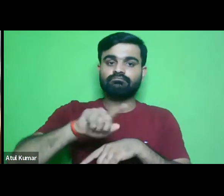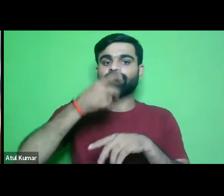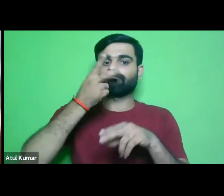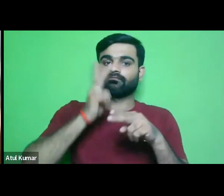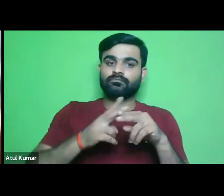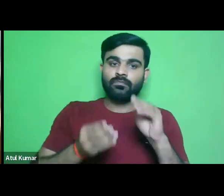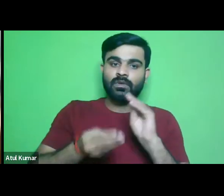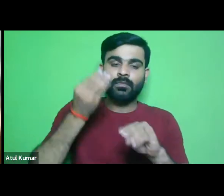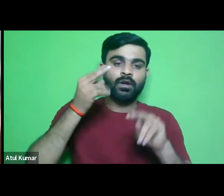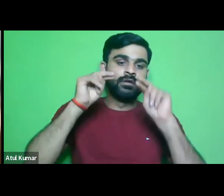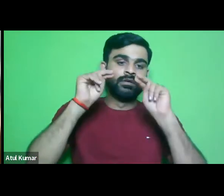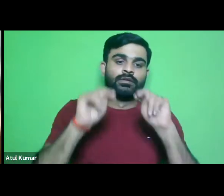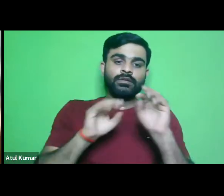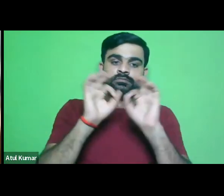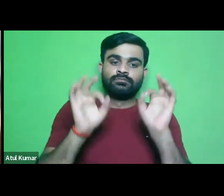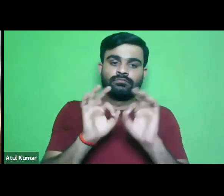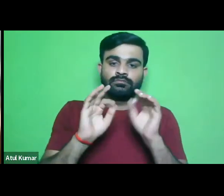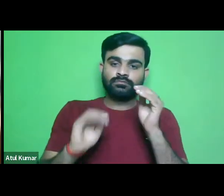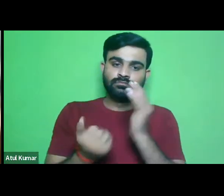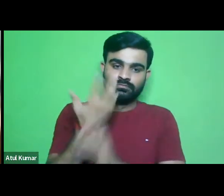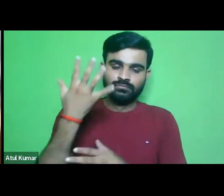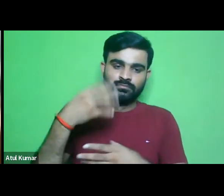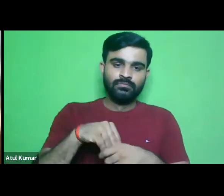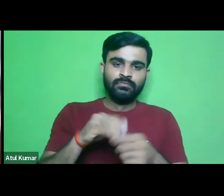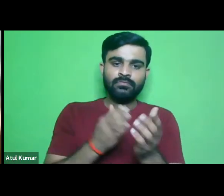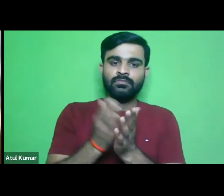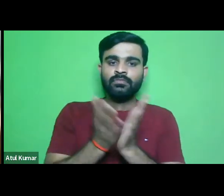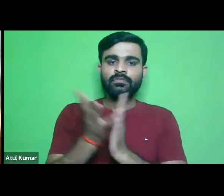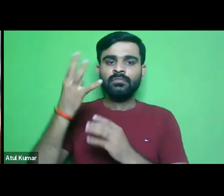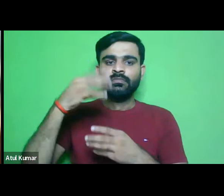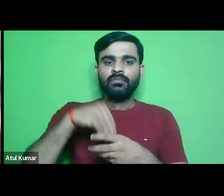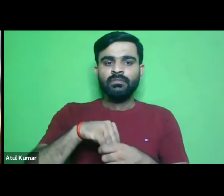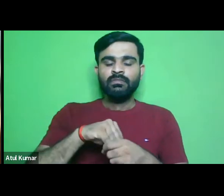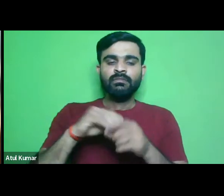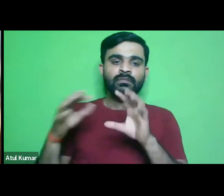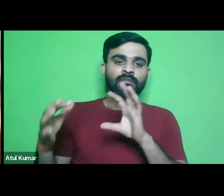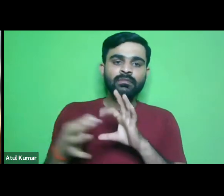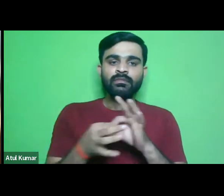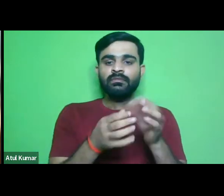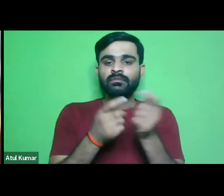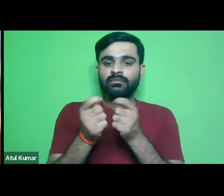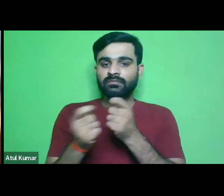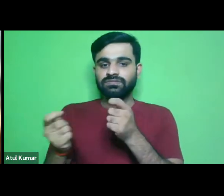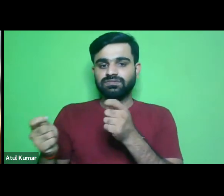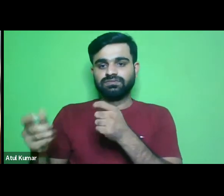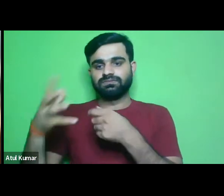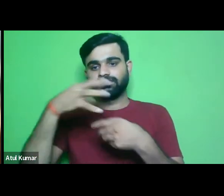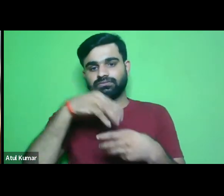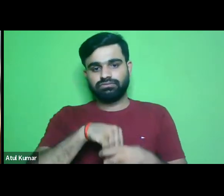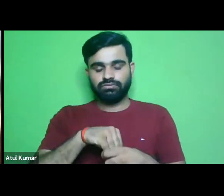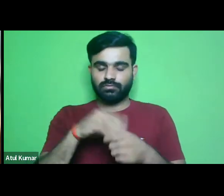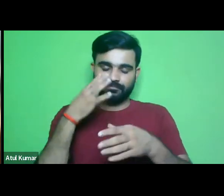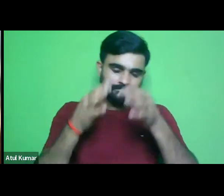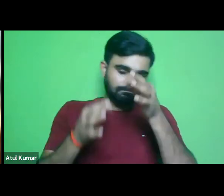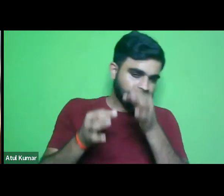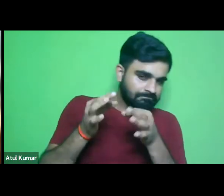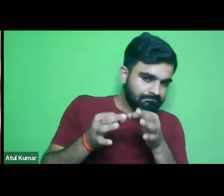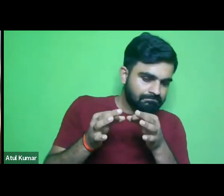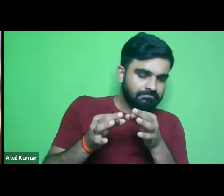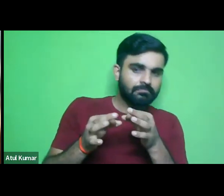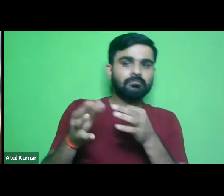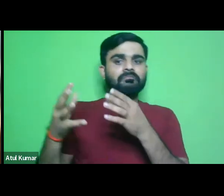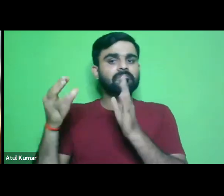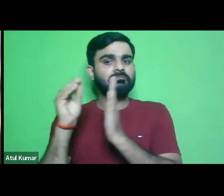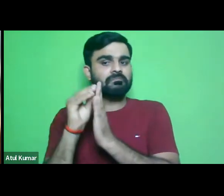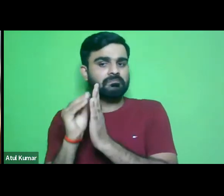more need for more innovative ways to ensure regulatory coordination across jurisdictions while